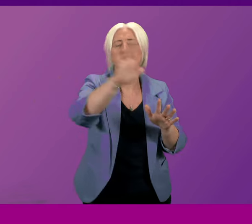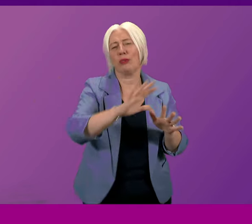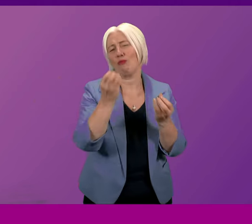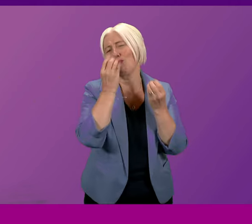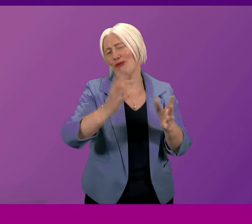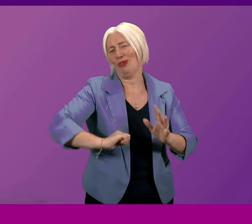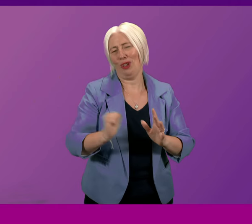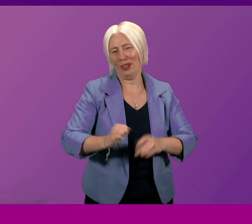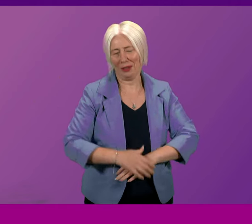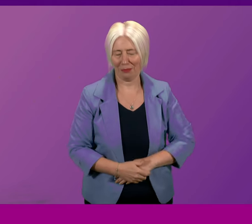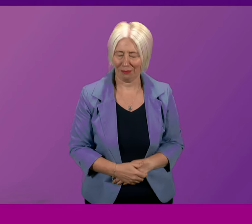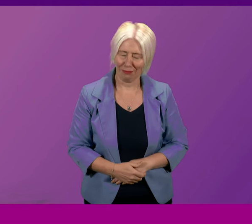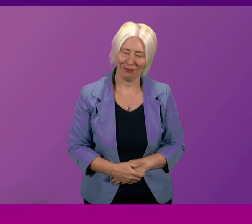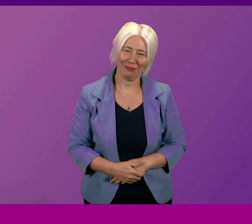land.